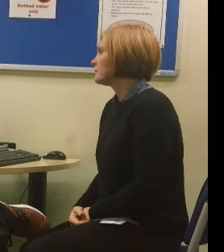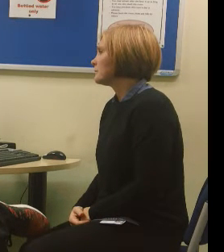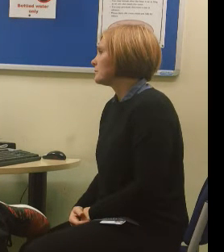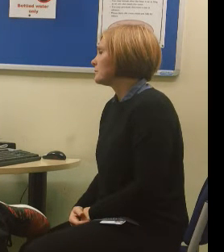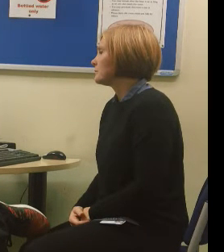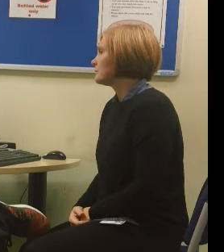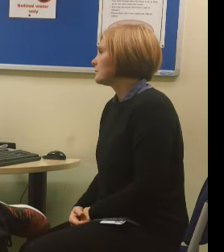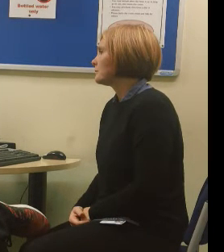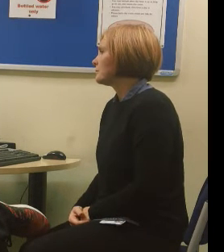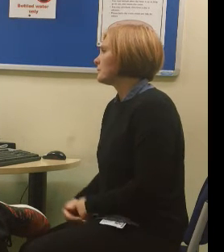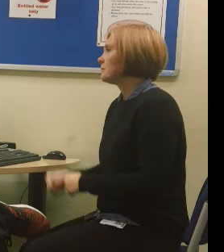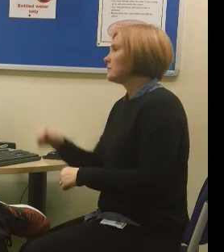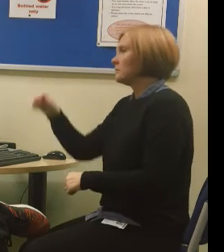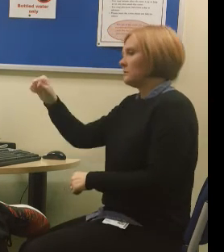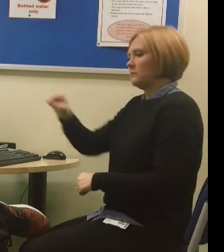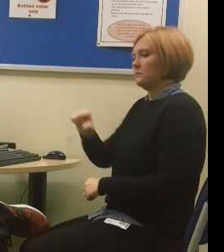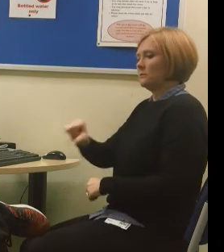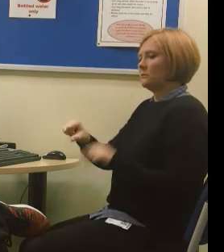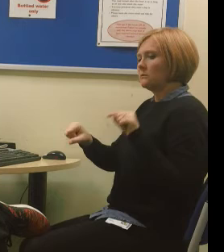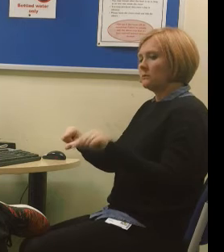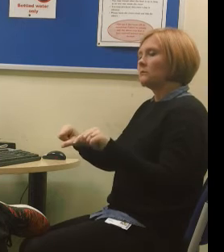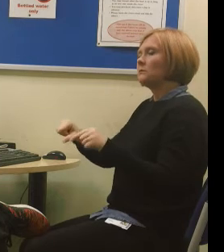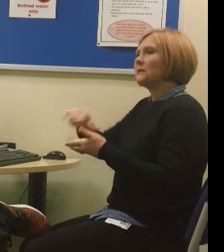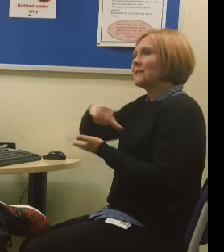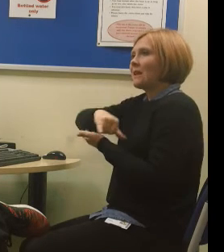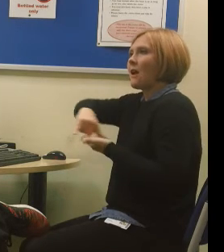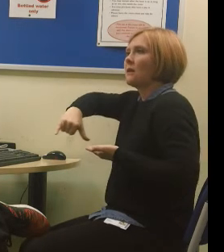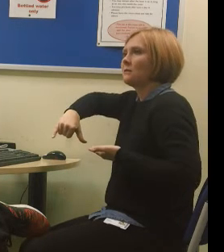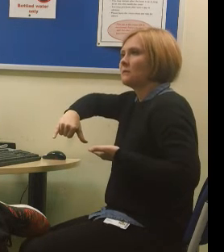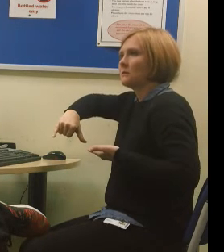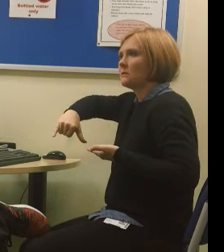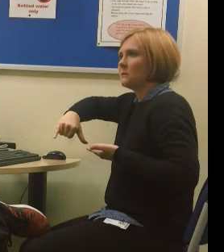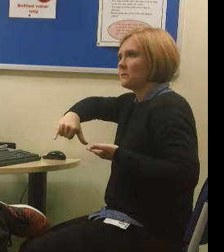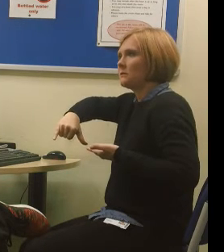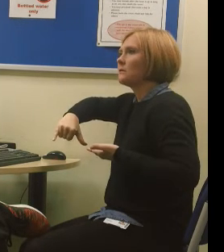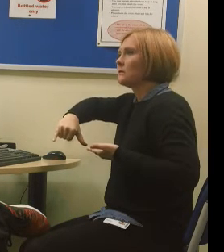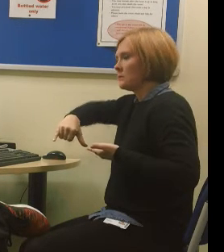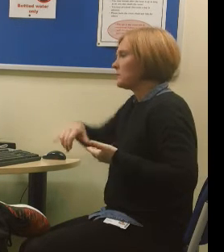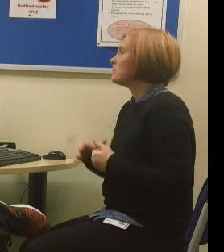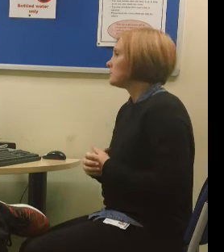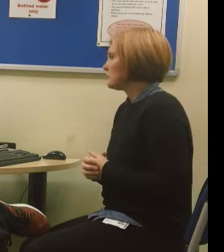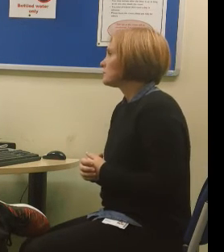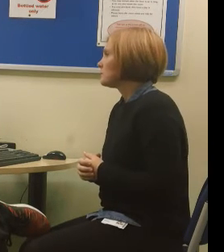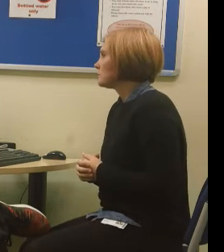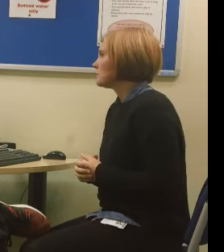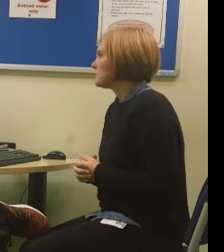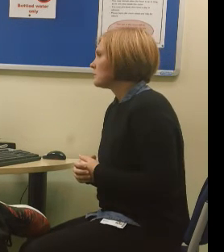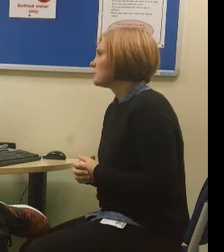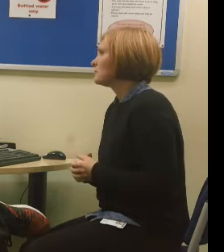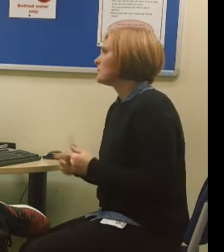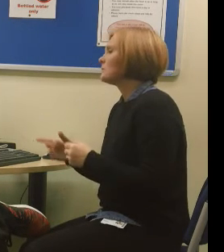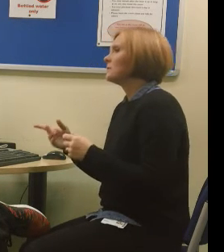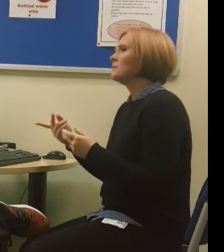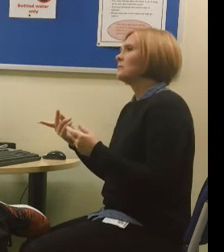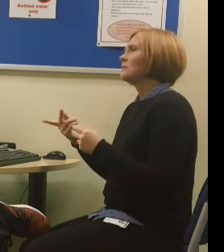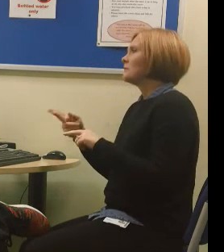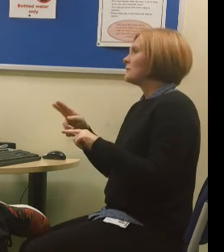You can also scan items by pressing the Start to Scan button, and if you have any problems with the function of this device, either printing, photocopying or